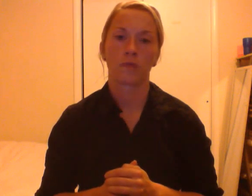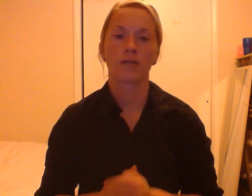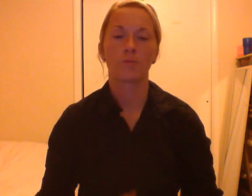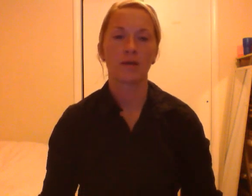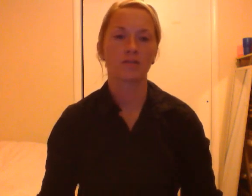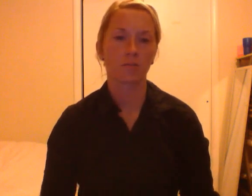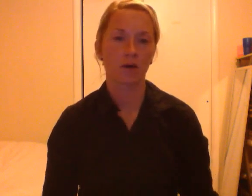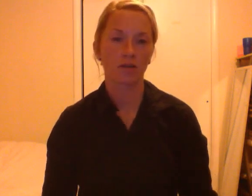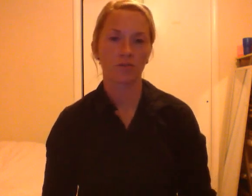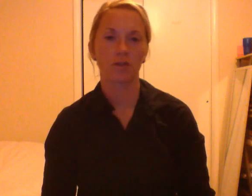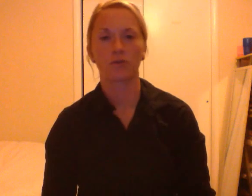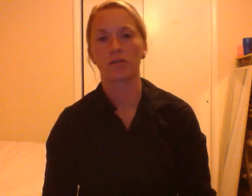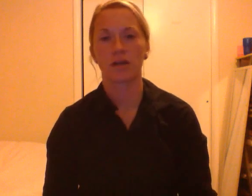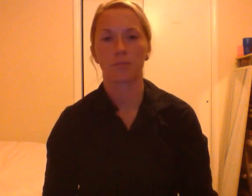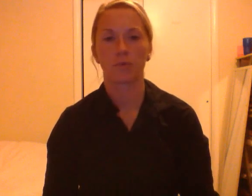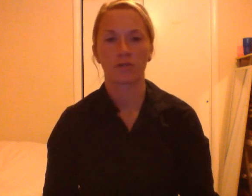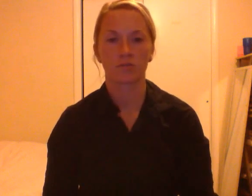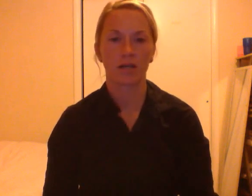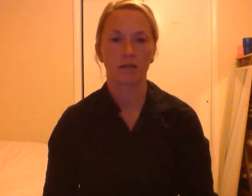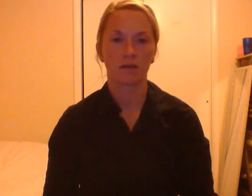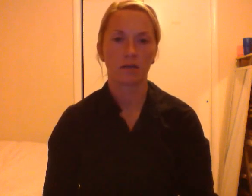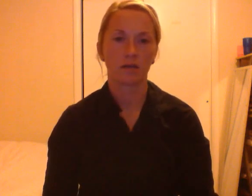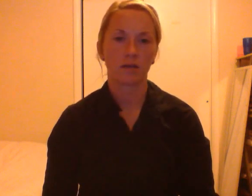It depends on the market for the loan discount points, right?